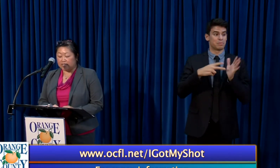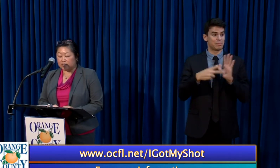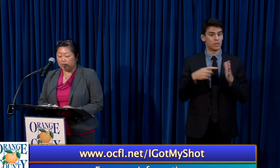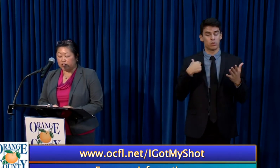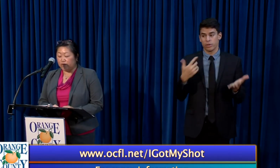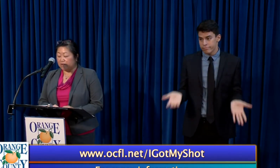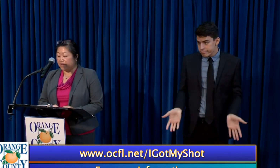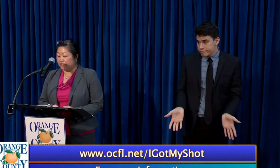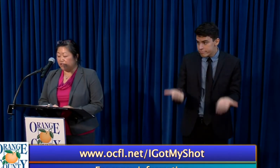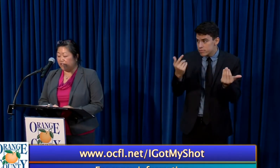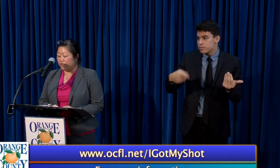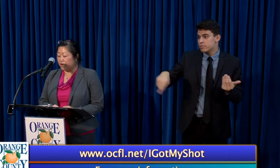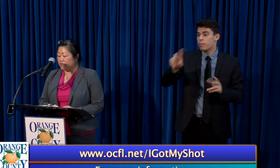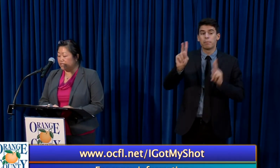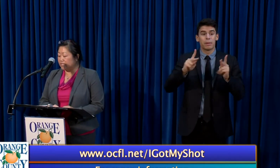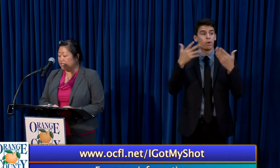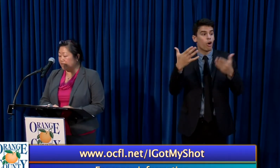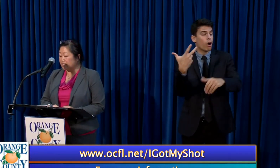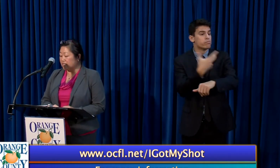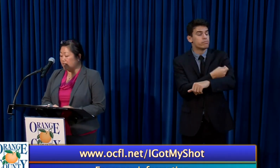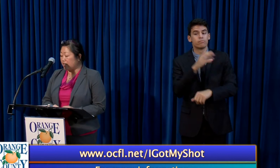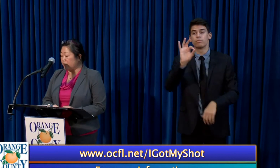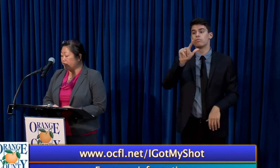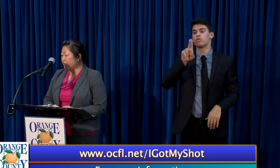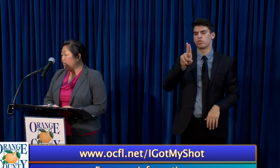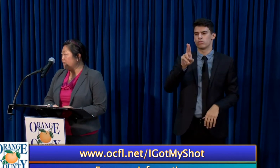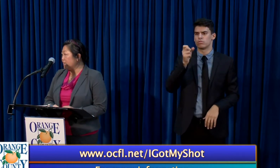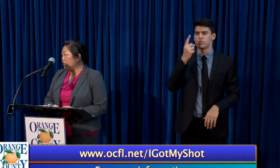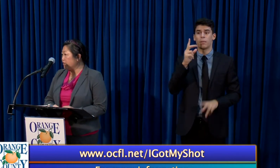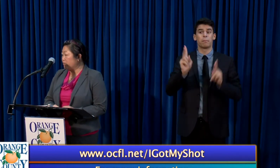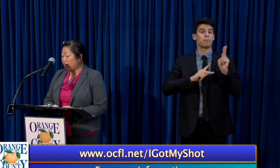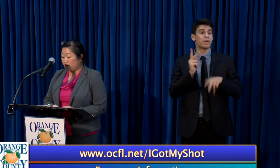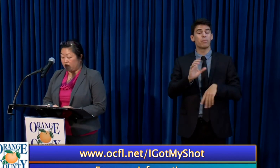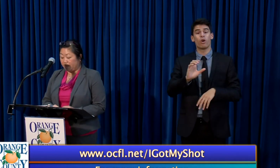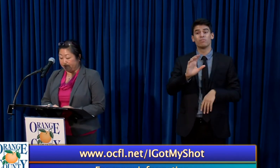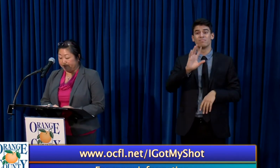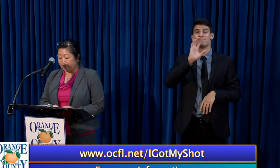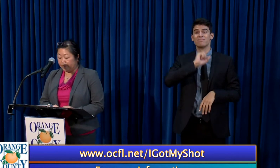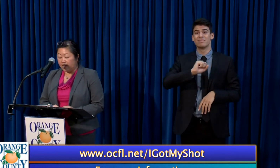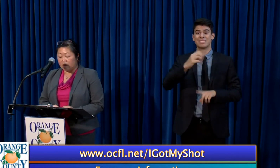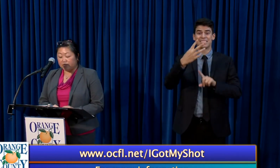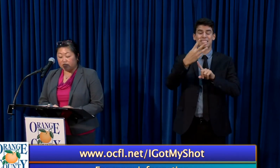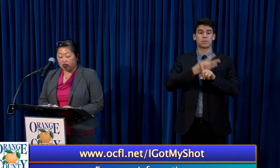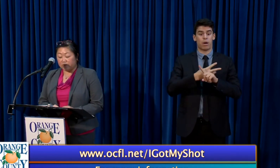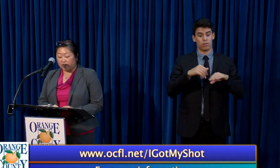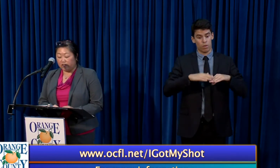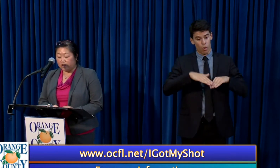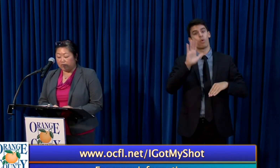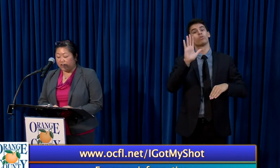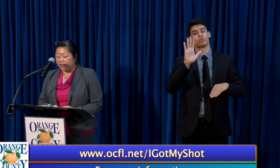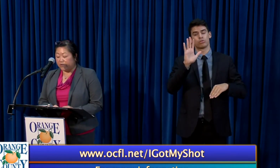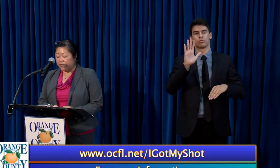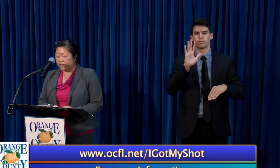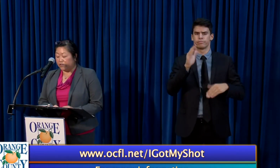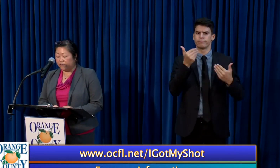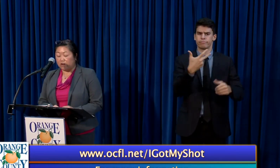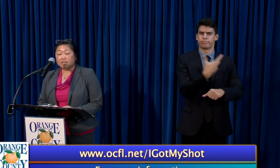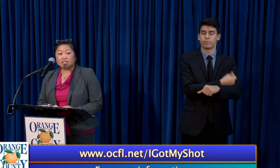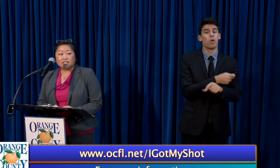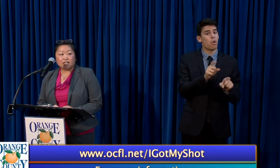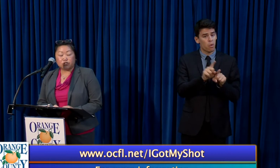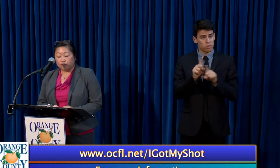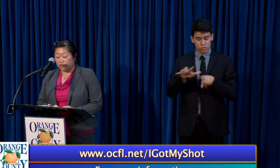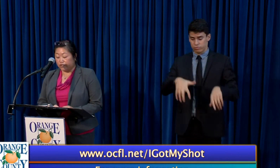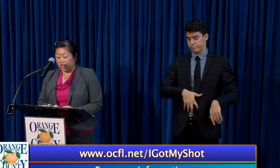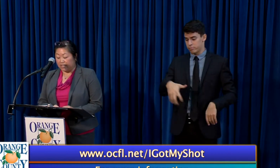And it's especially recommended for everyone who is 6 months and older, and including pregnant women. Please check with your healthcare provider or your local